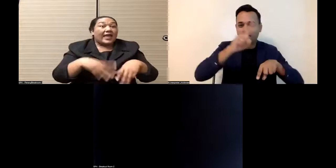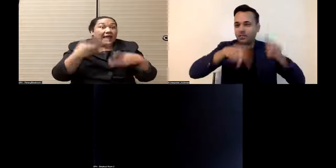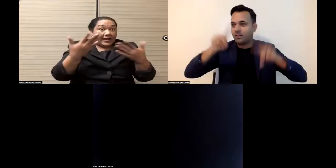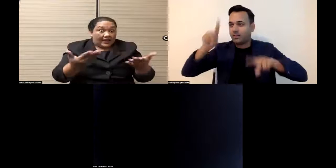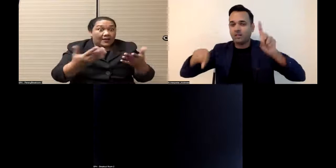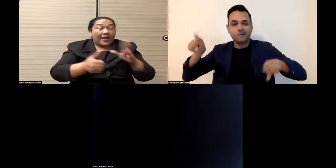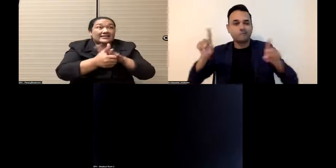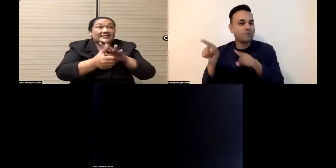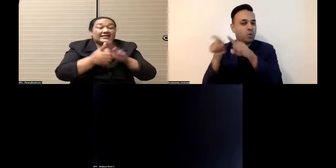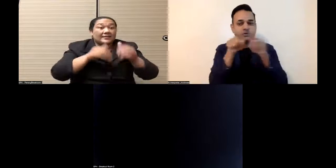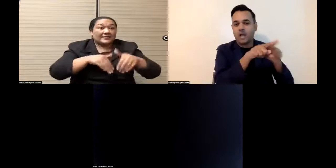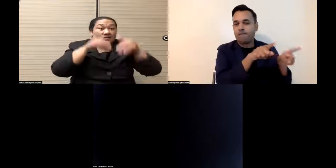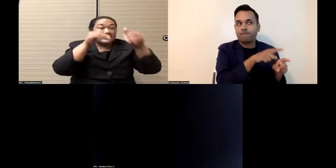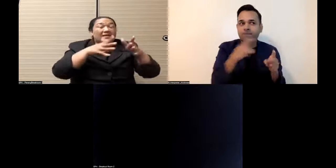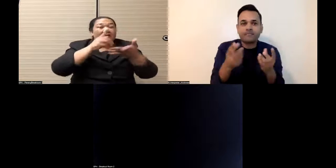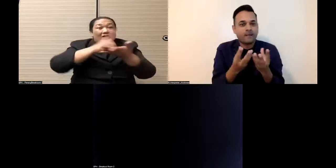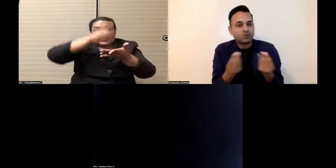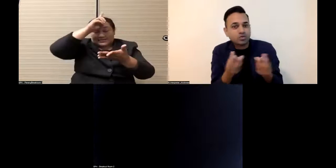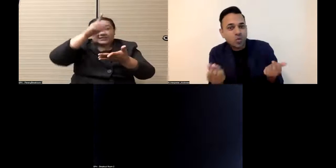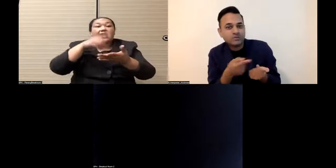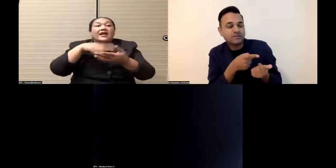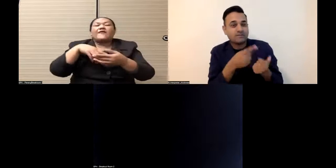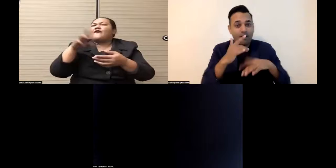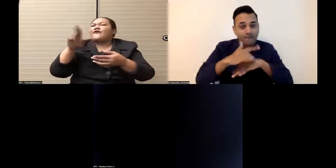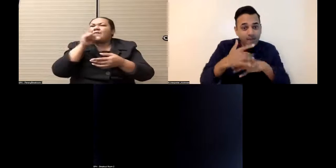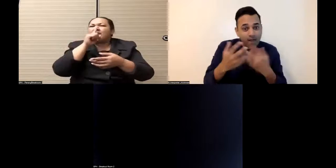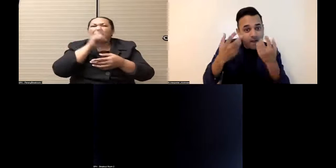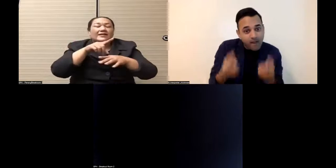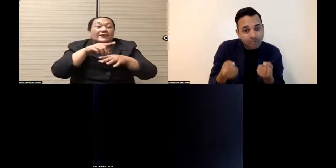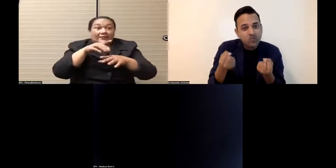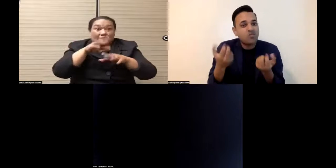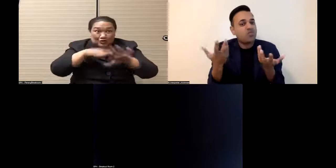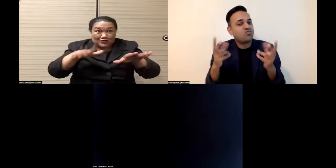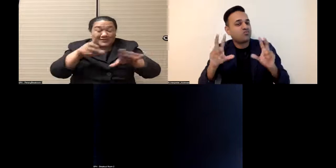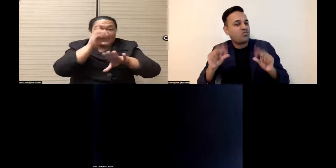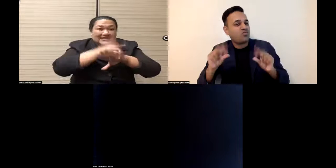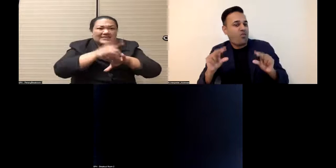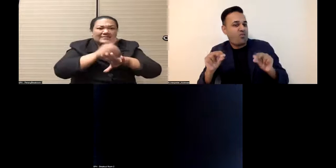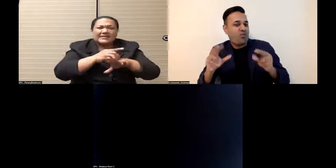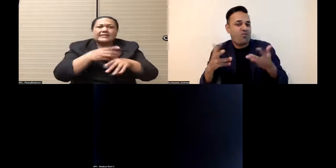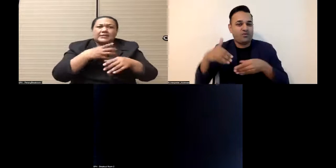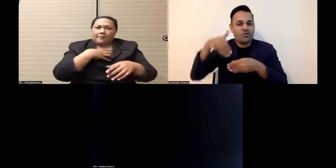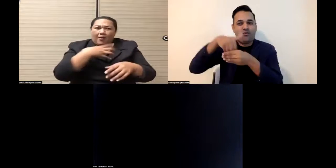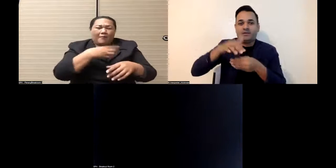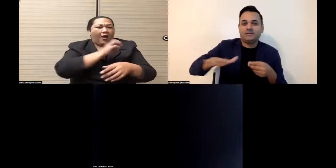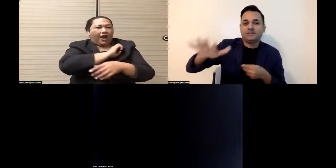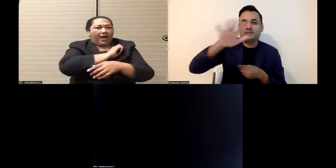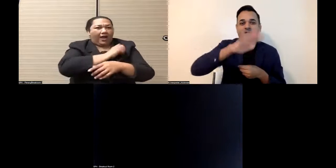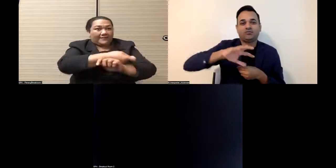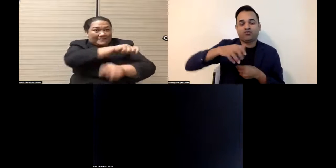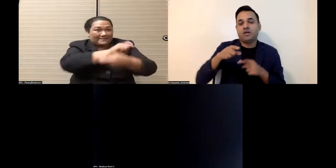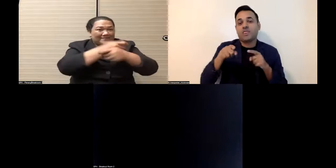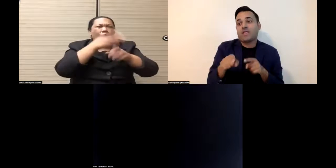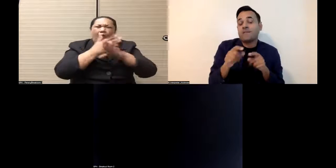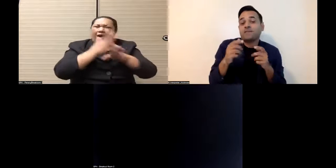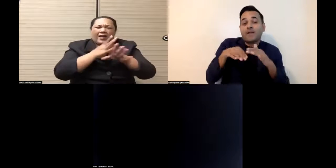requires multi-sectoral efforts. Inclusive education working groups must have multi-sectoral representation and a commitment